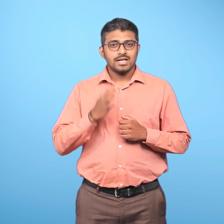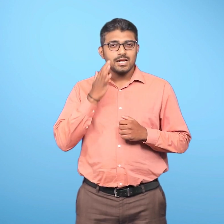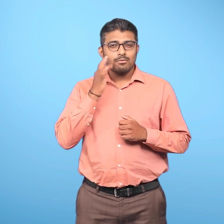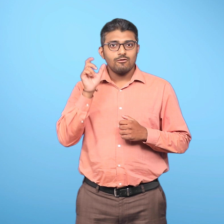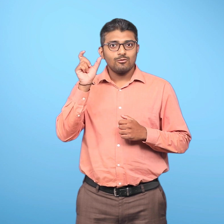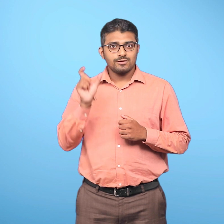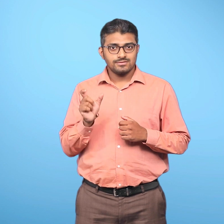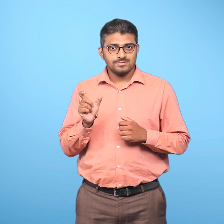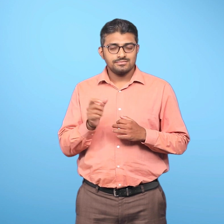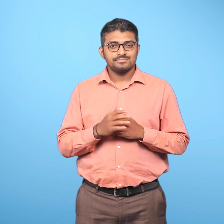Keywords: